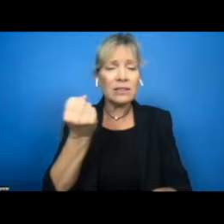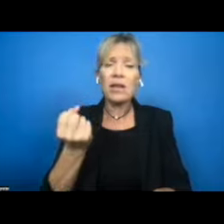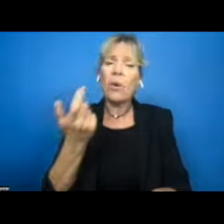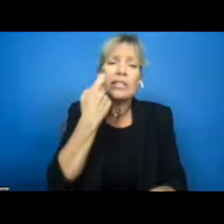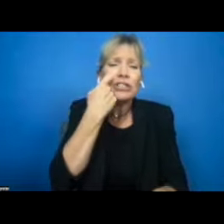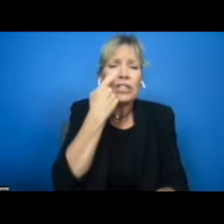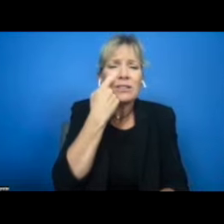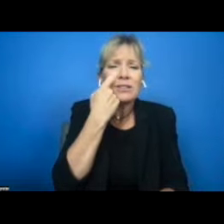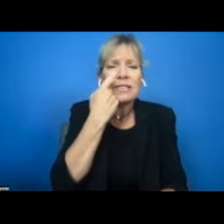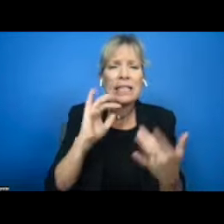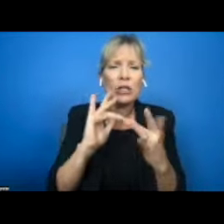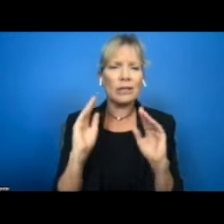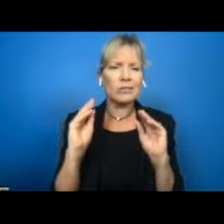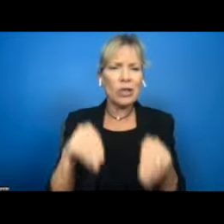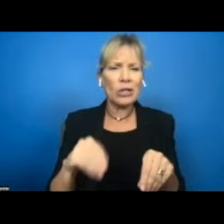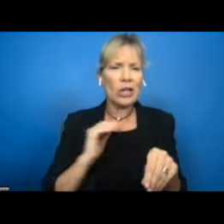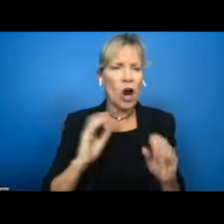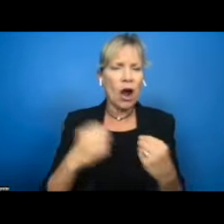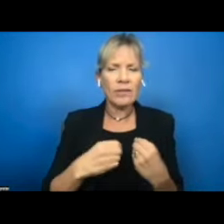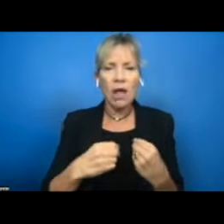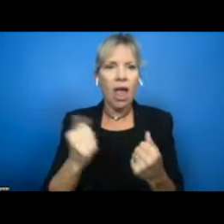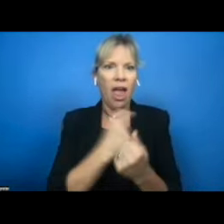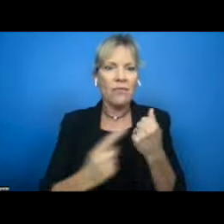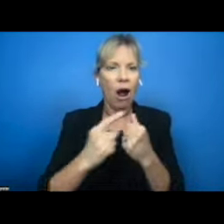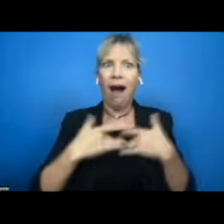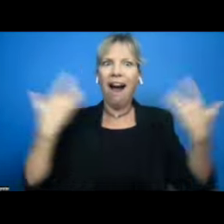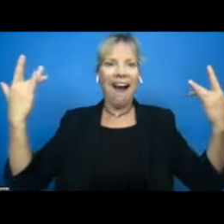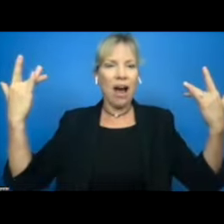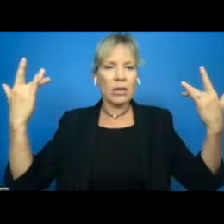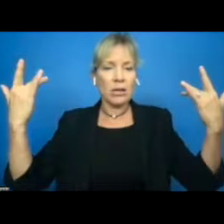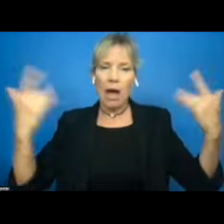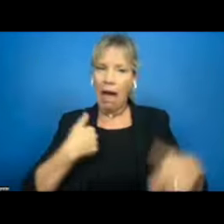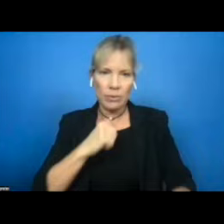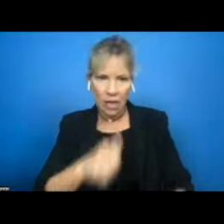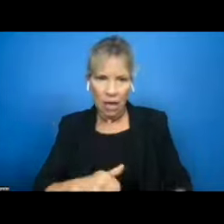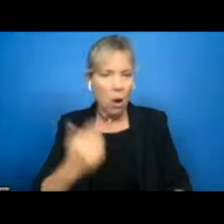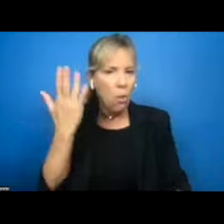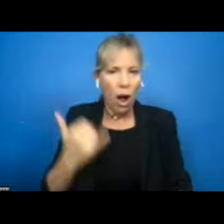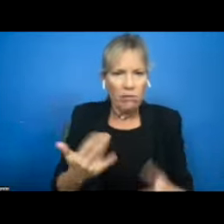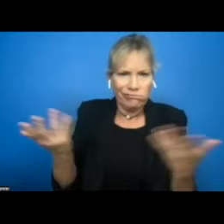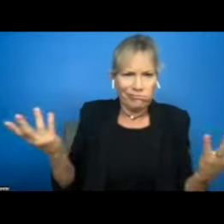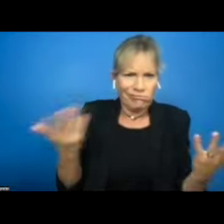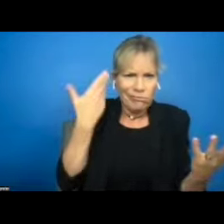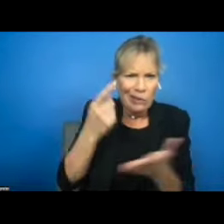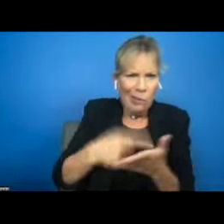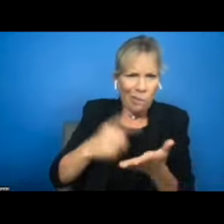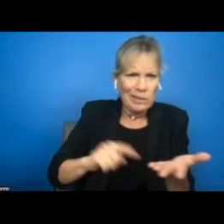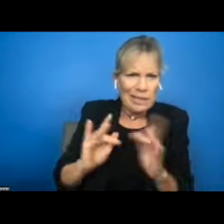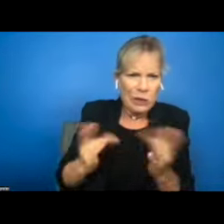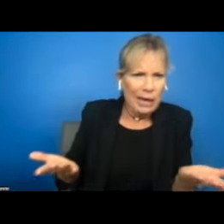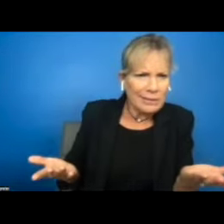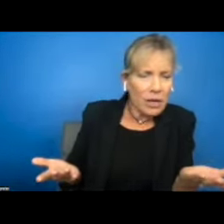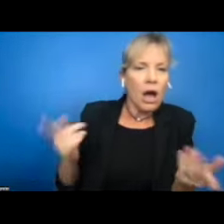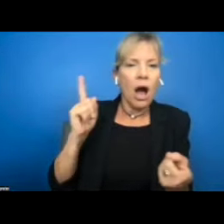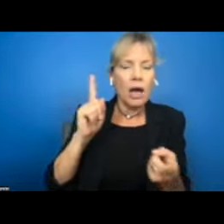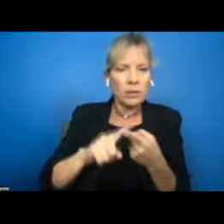just had the internet installed in our office, and everyone was thrilled except for me because I didn't know what it was. until